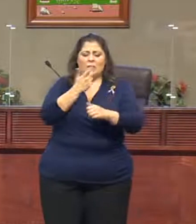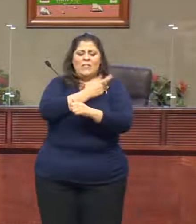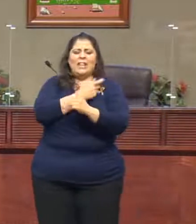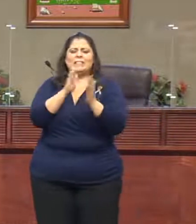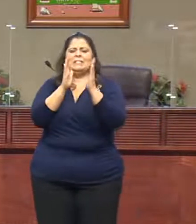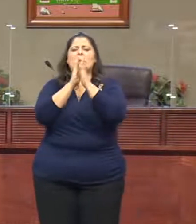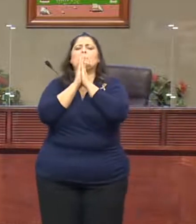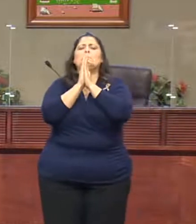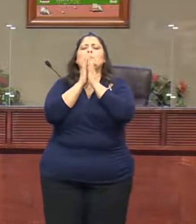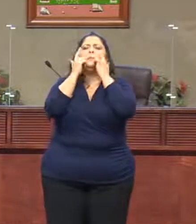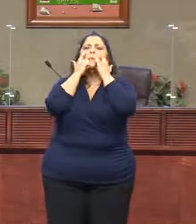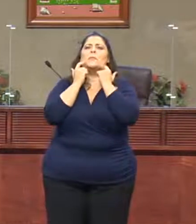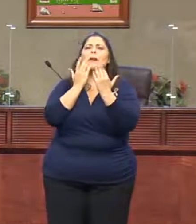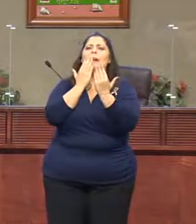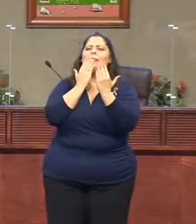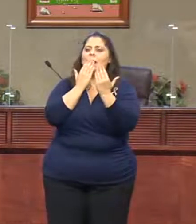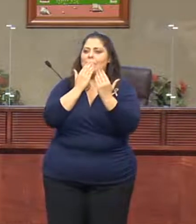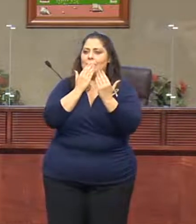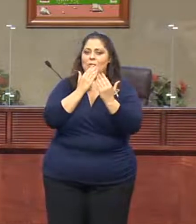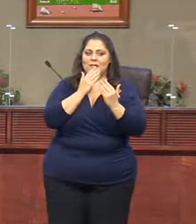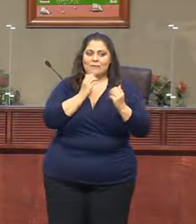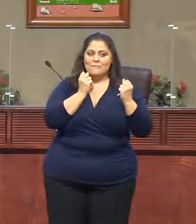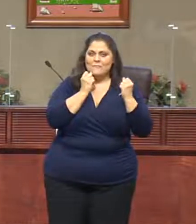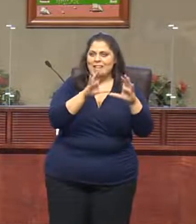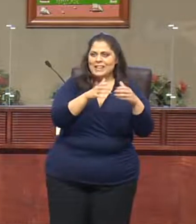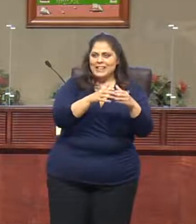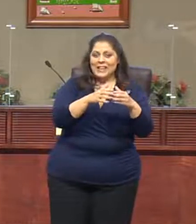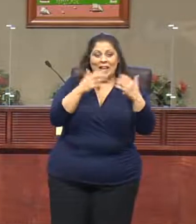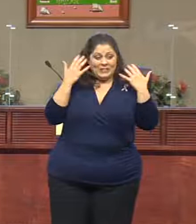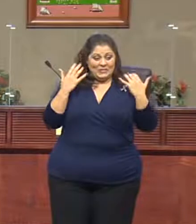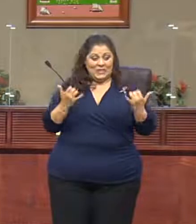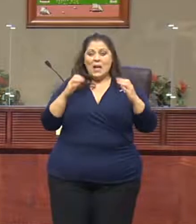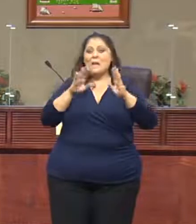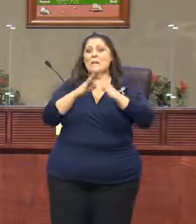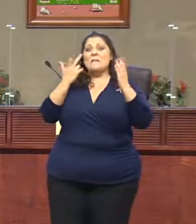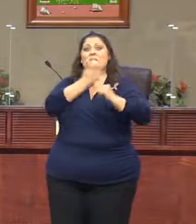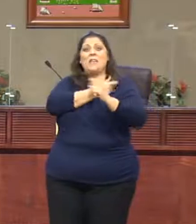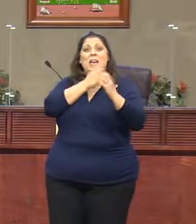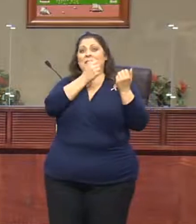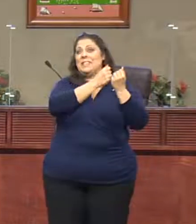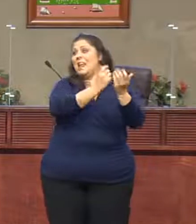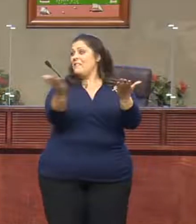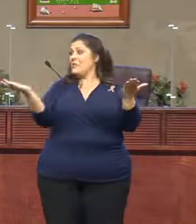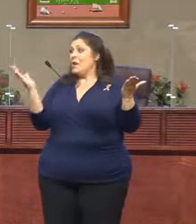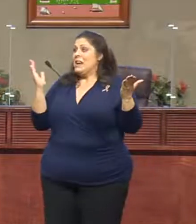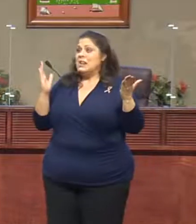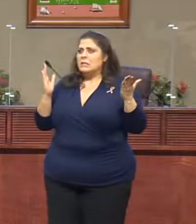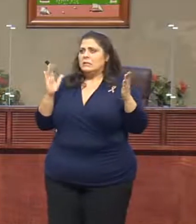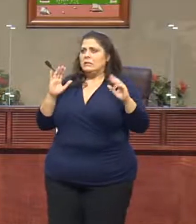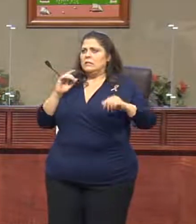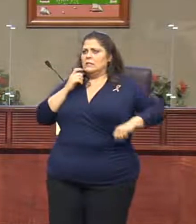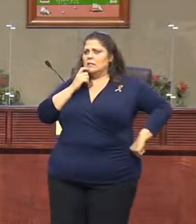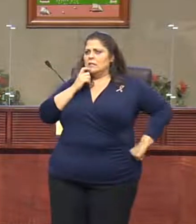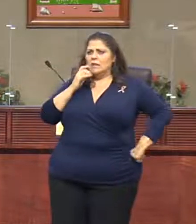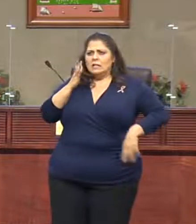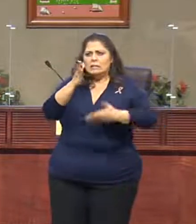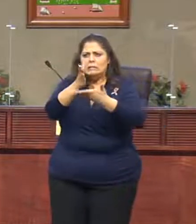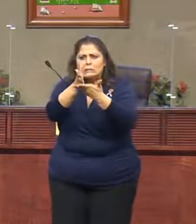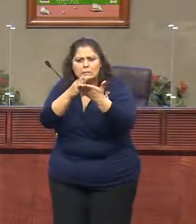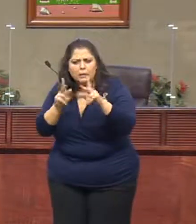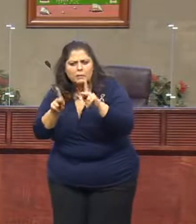vaccine. And now that we have the vaccine everywhere, we're having a difficult time for some segment of the